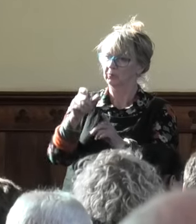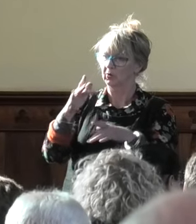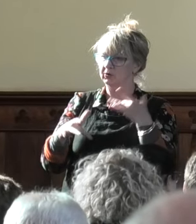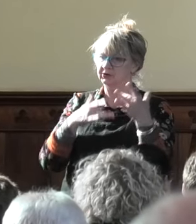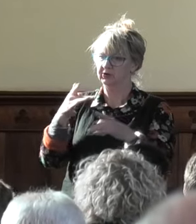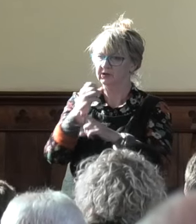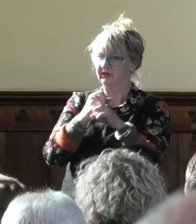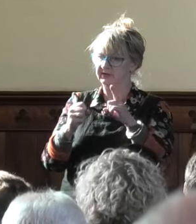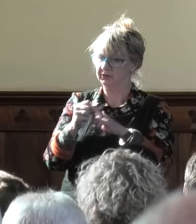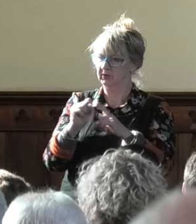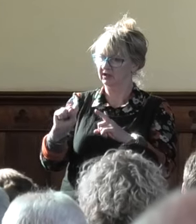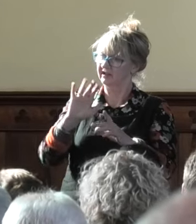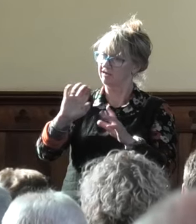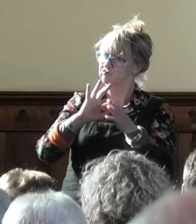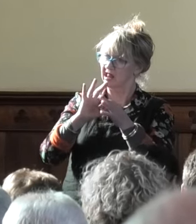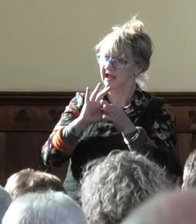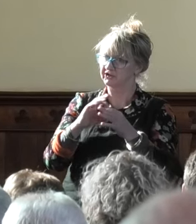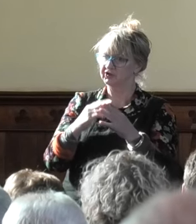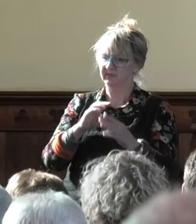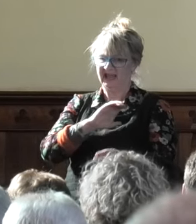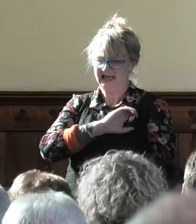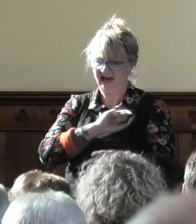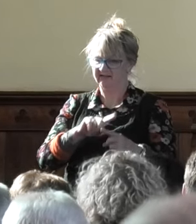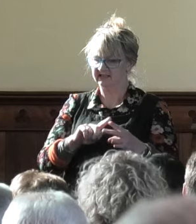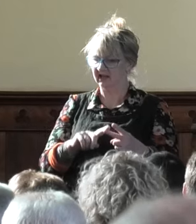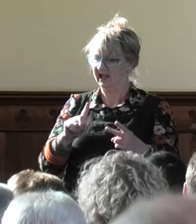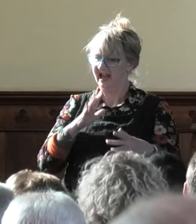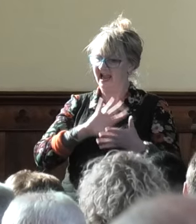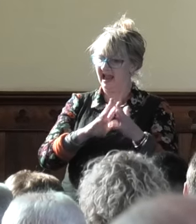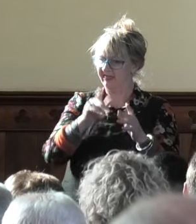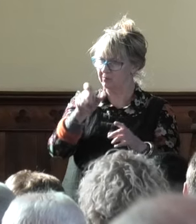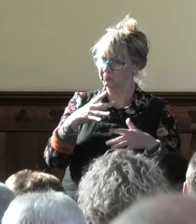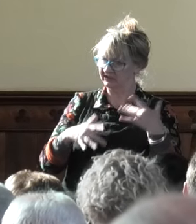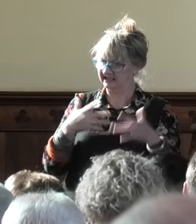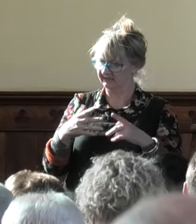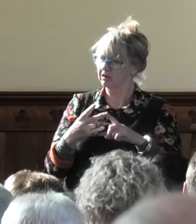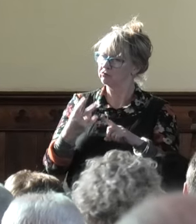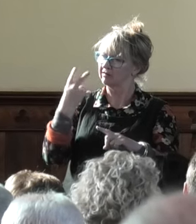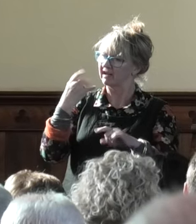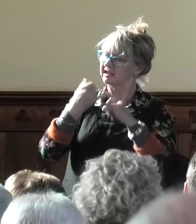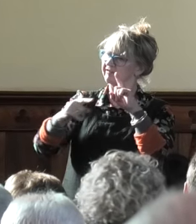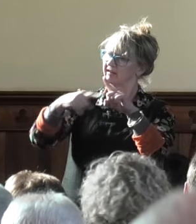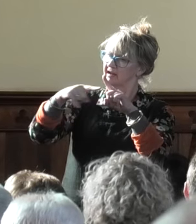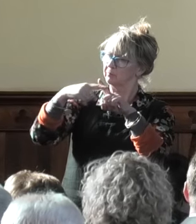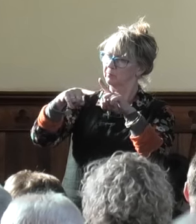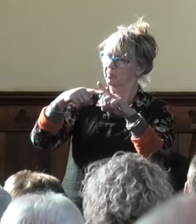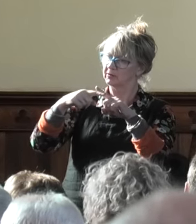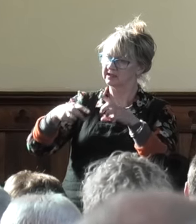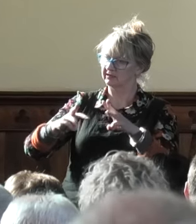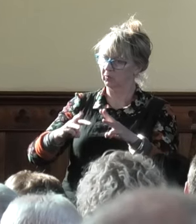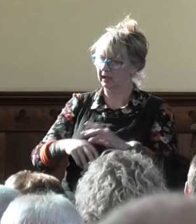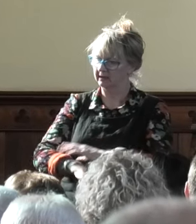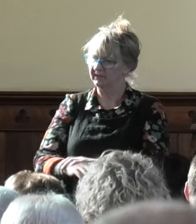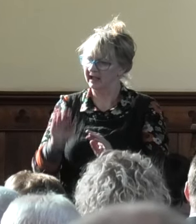doing, their relationships, their character and how they've lived, to reflect in a very positive way about